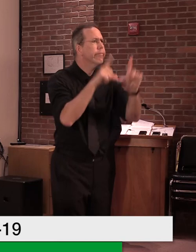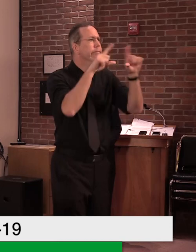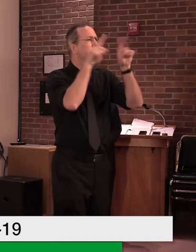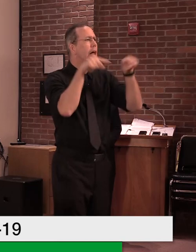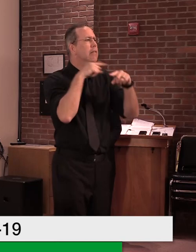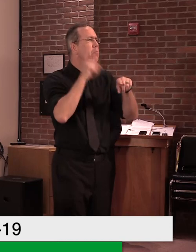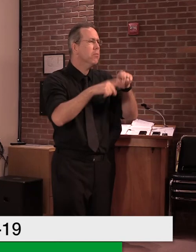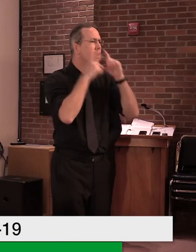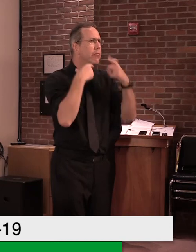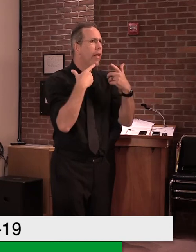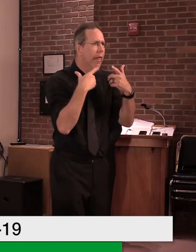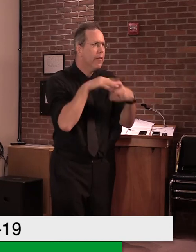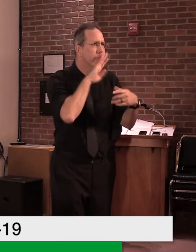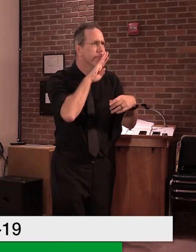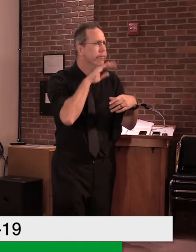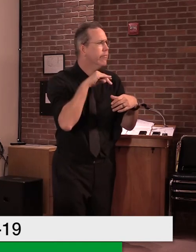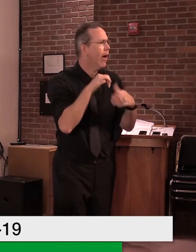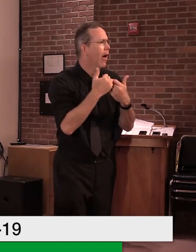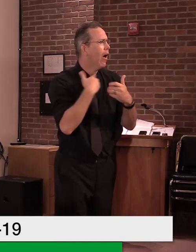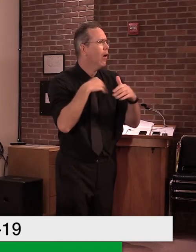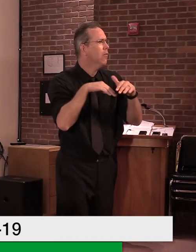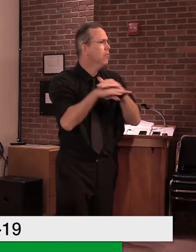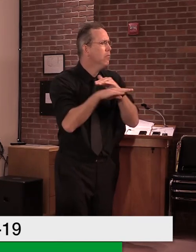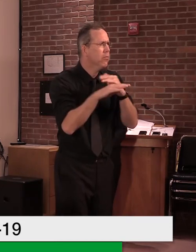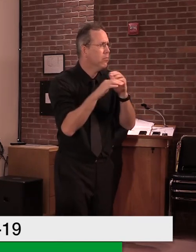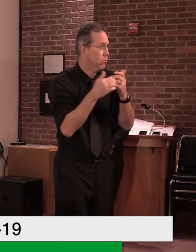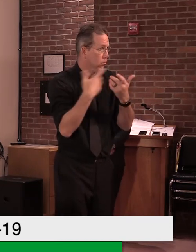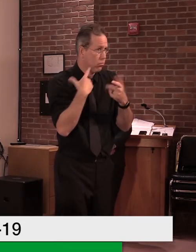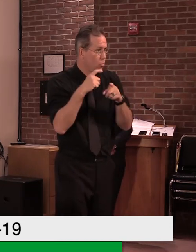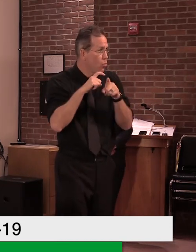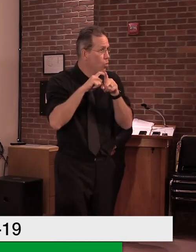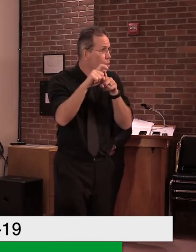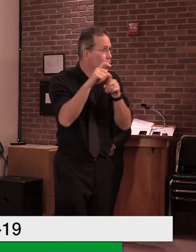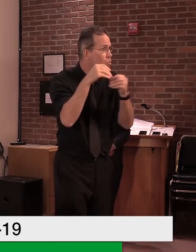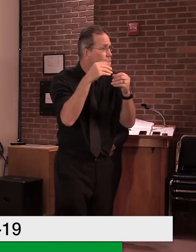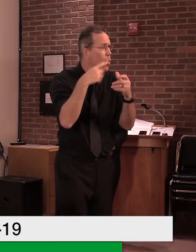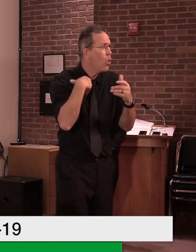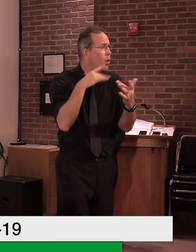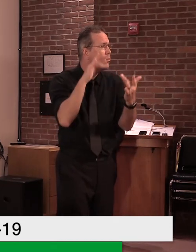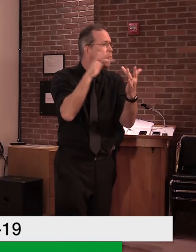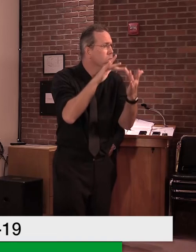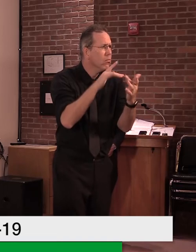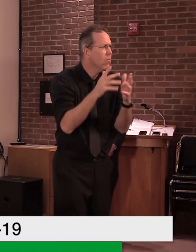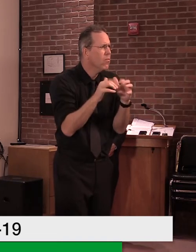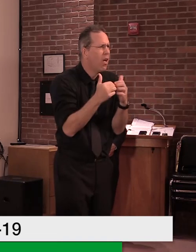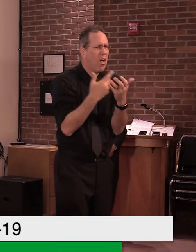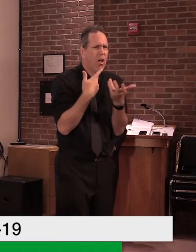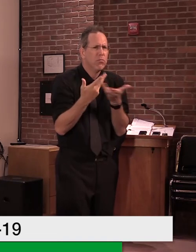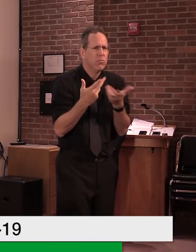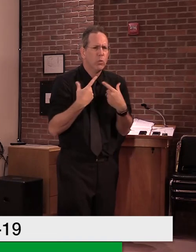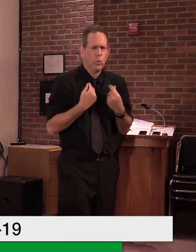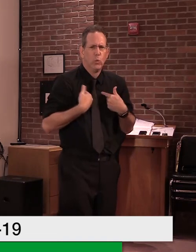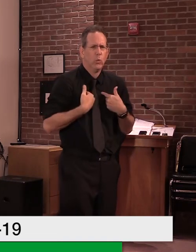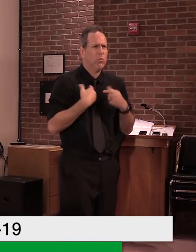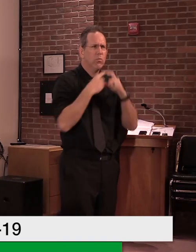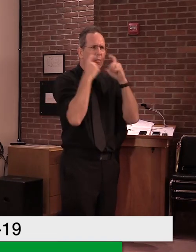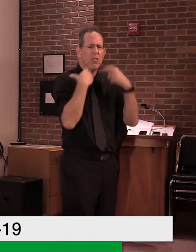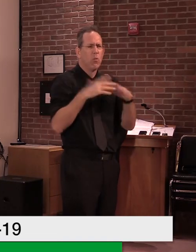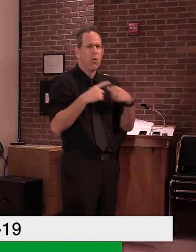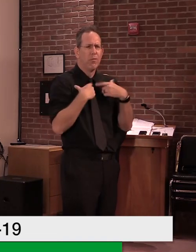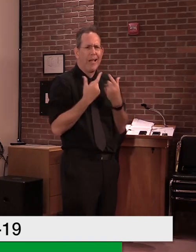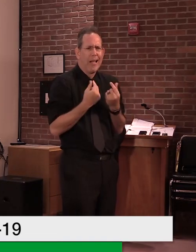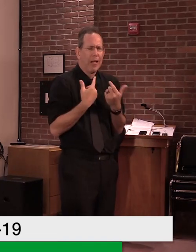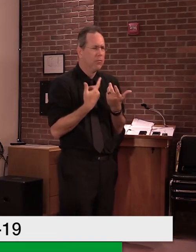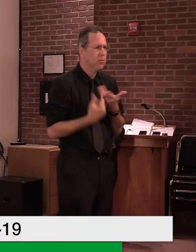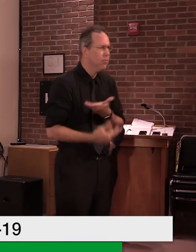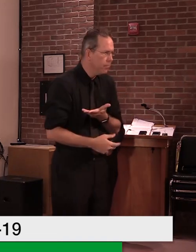or whoever is there that they have a medical condition if they want to. But it's not required. Obviously, privacy is of